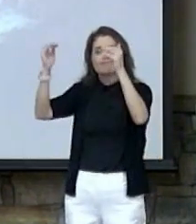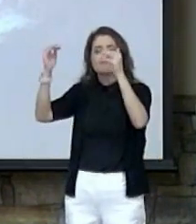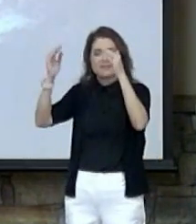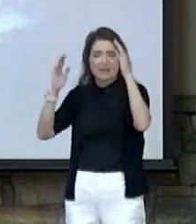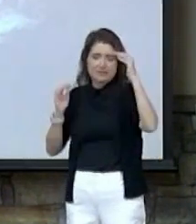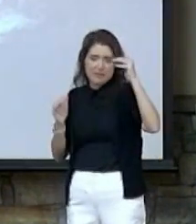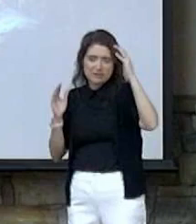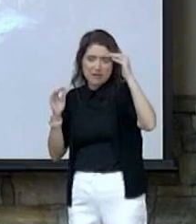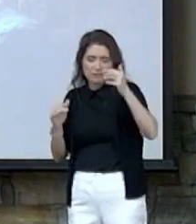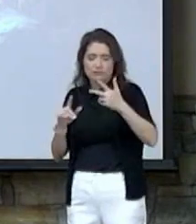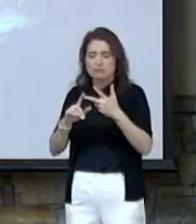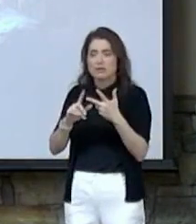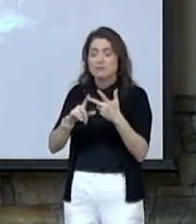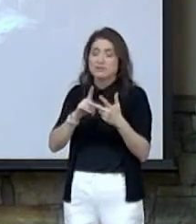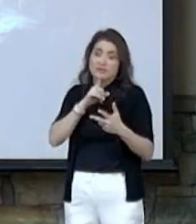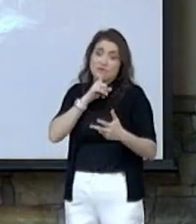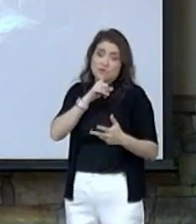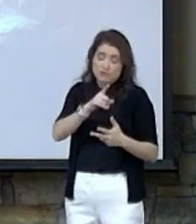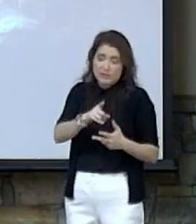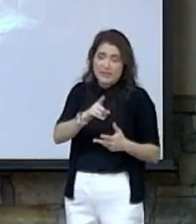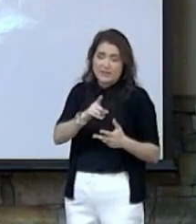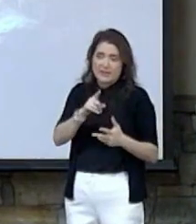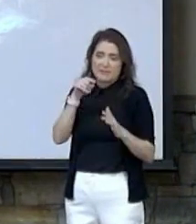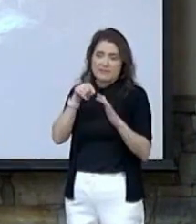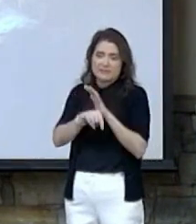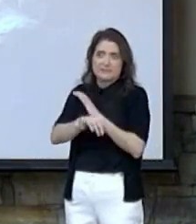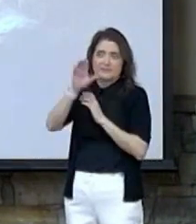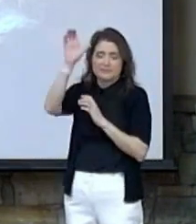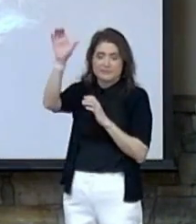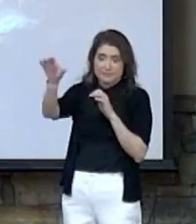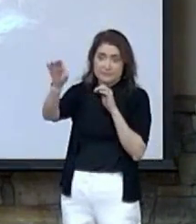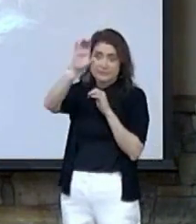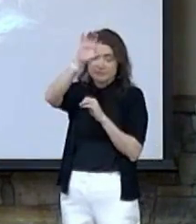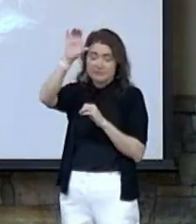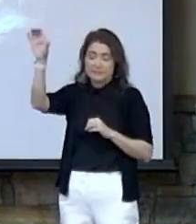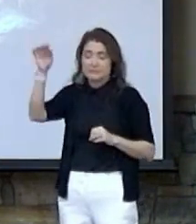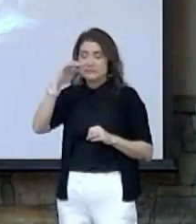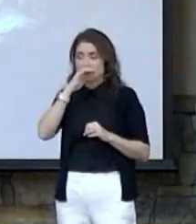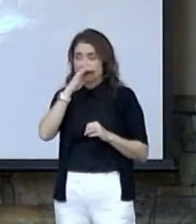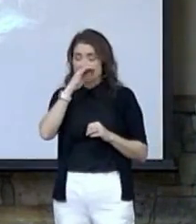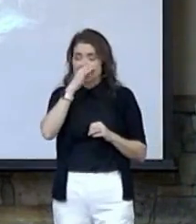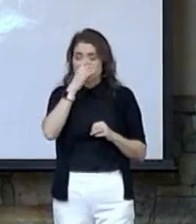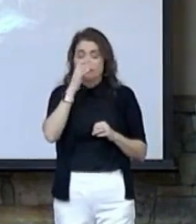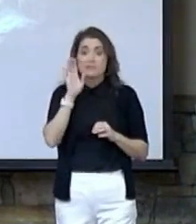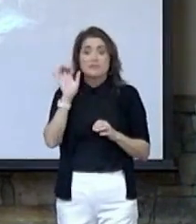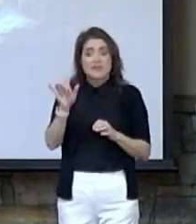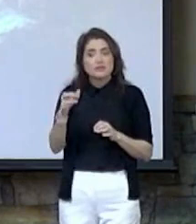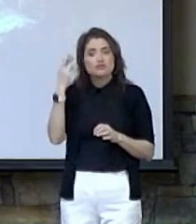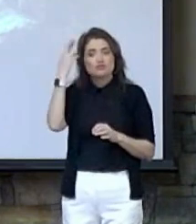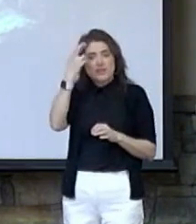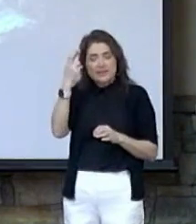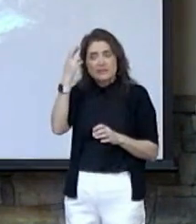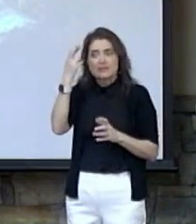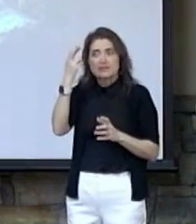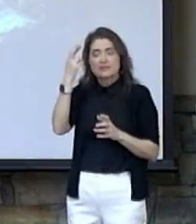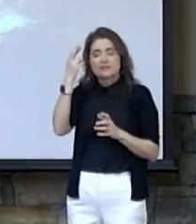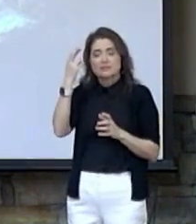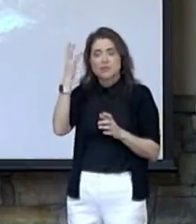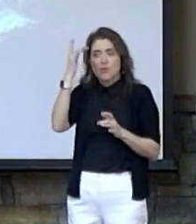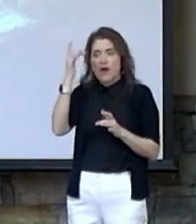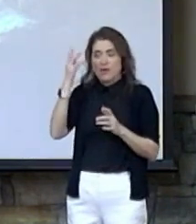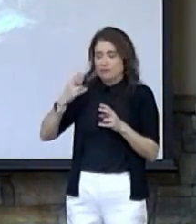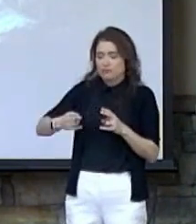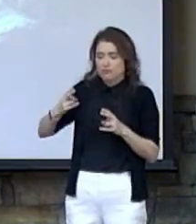and must have really been crucified. You see, that's really the historical